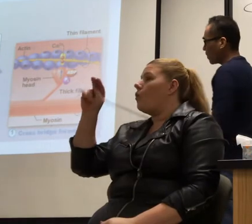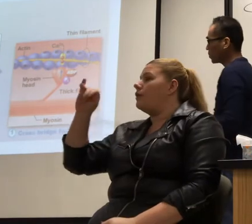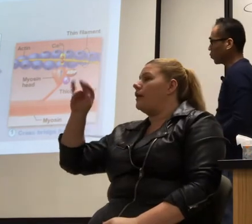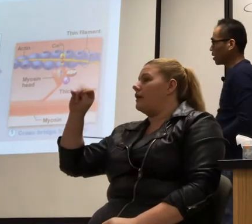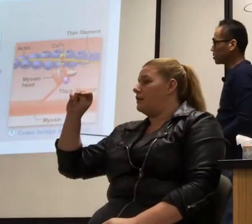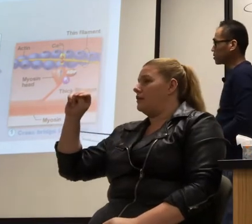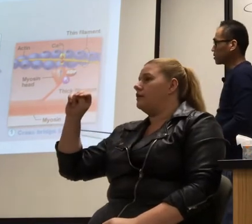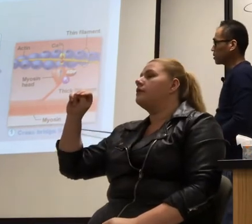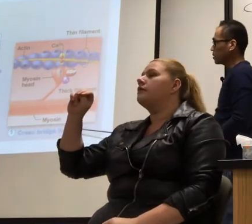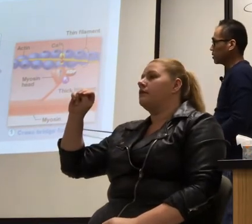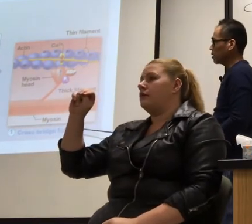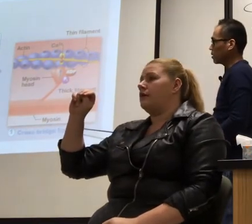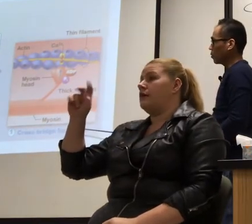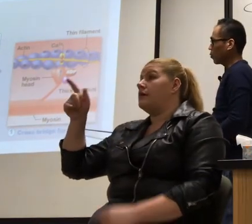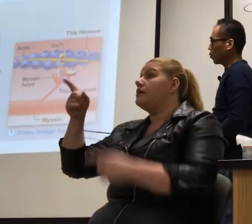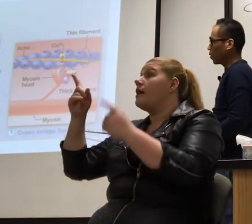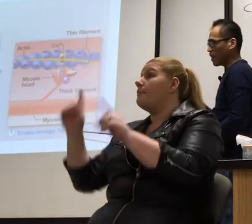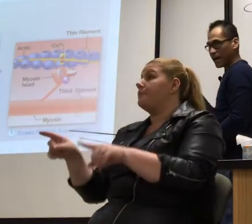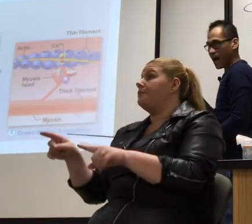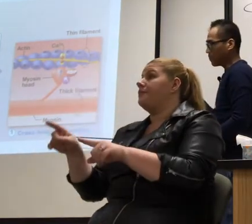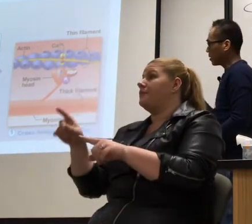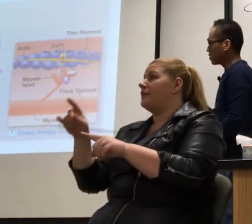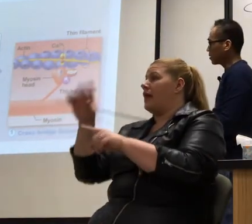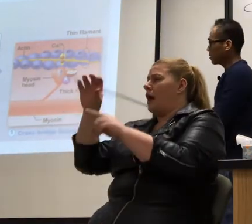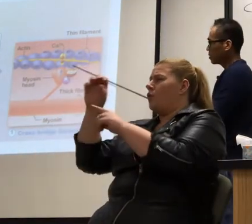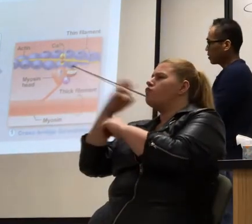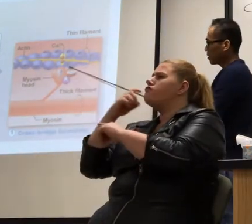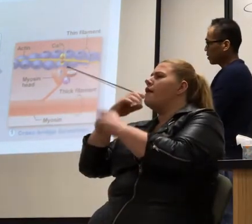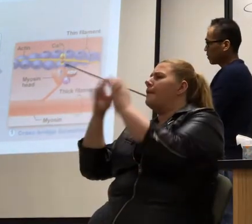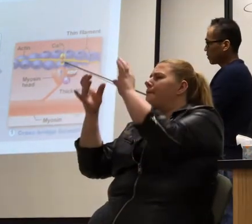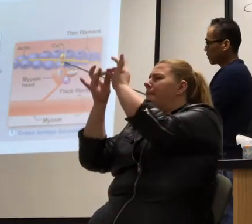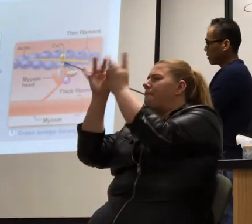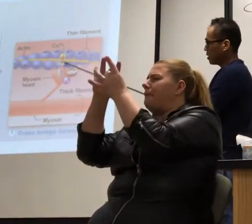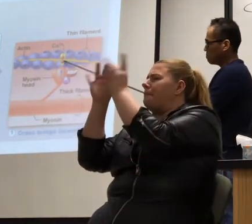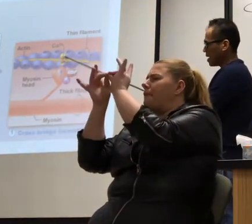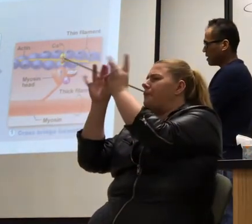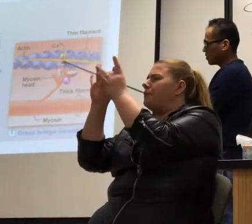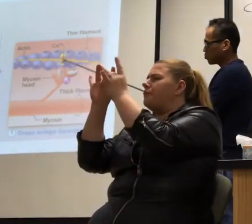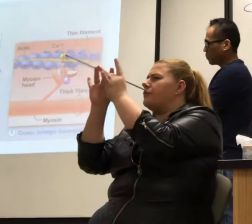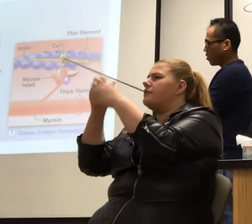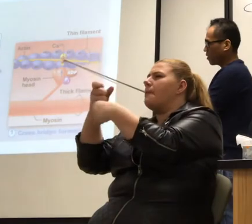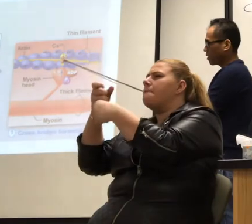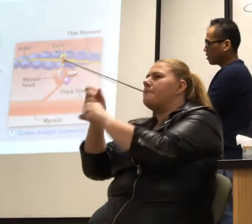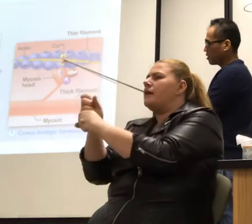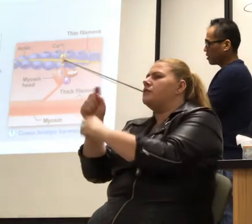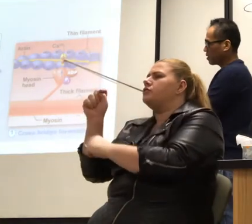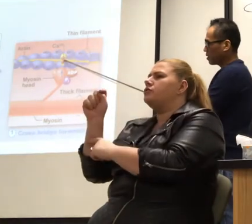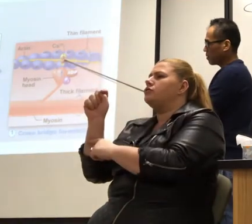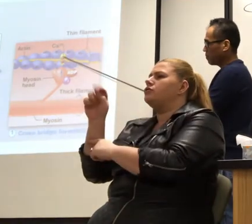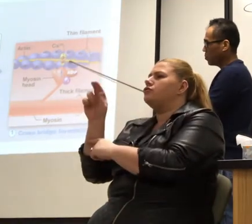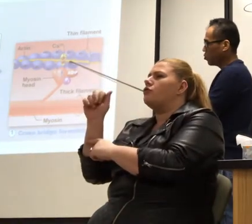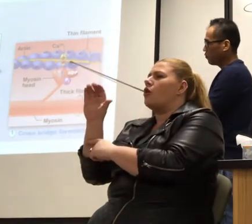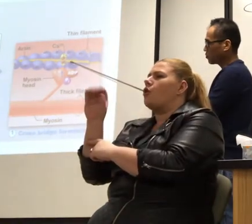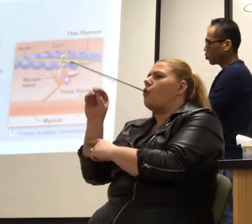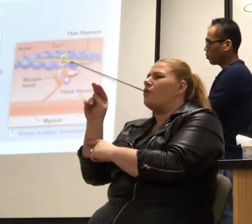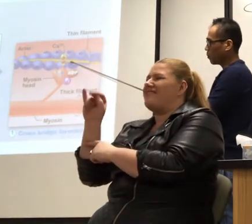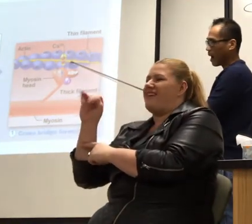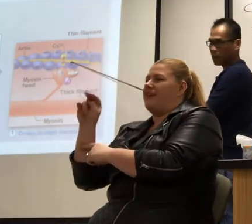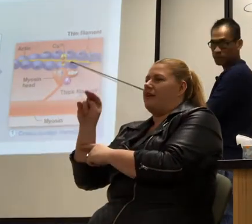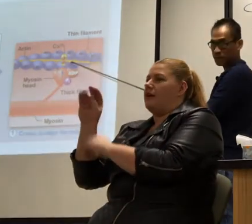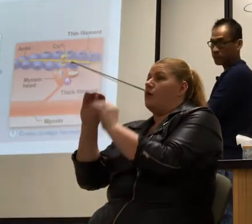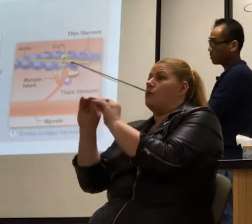And what happened was, when that happened, it made the troponin move